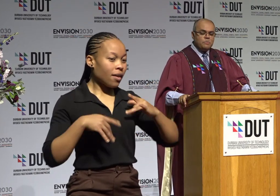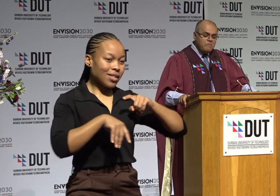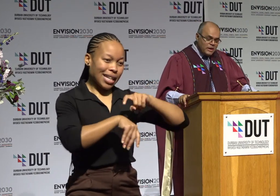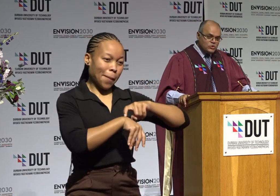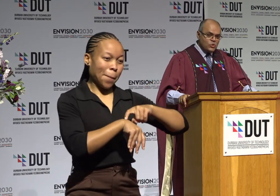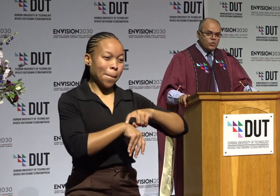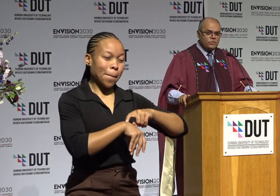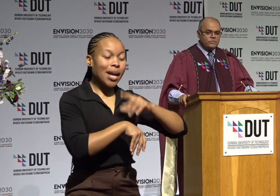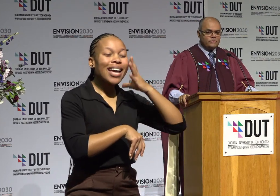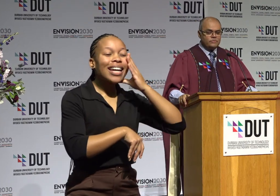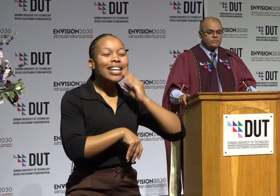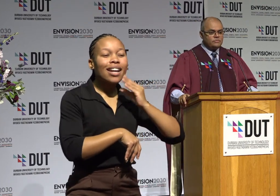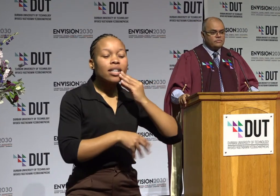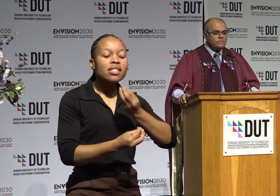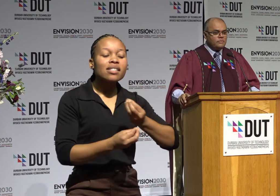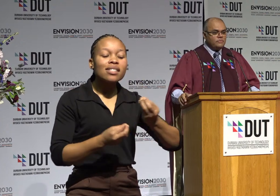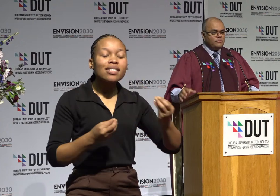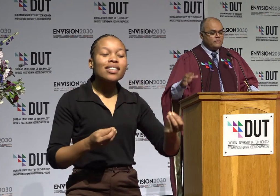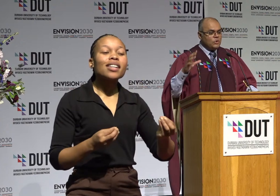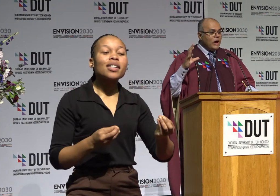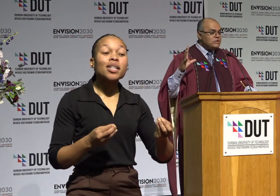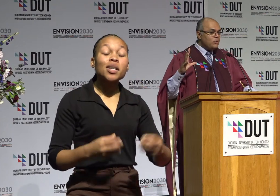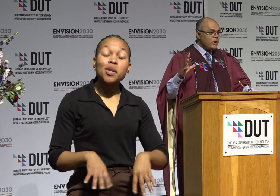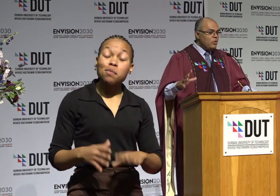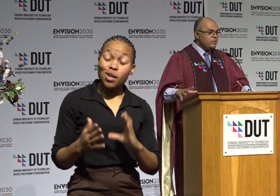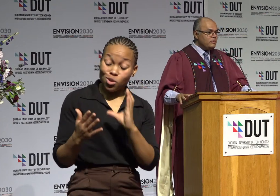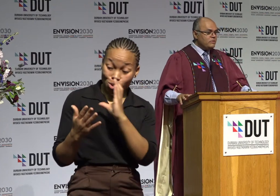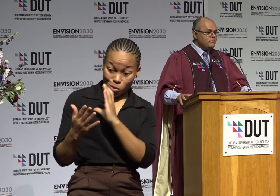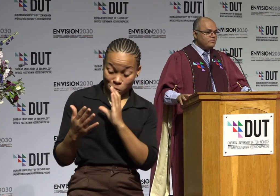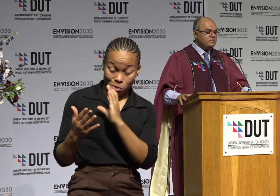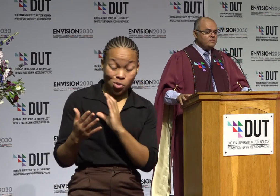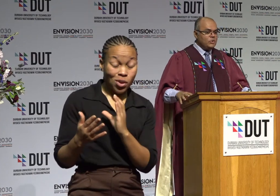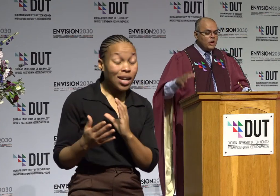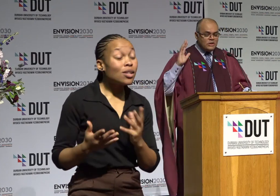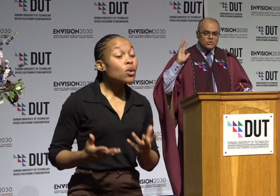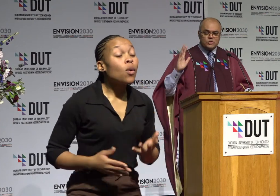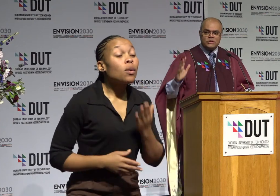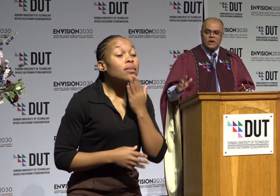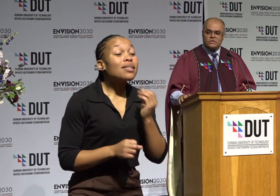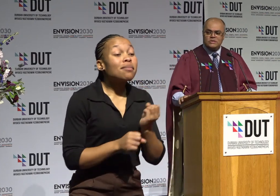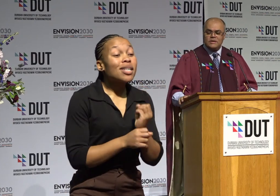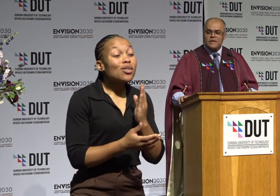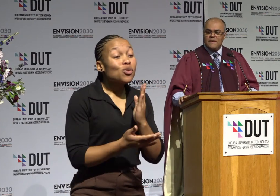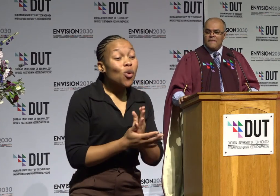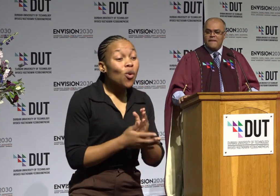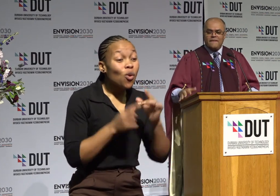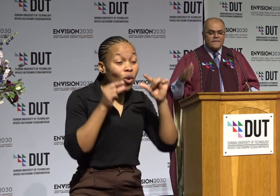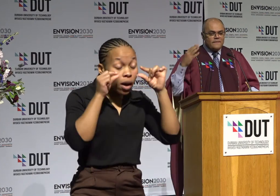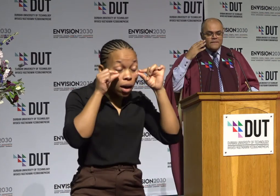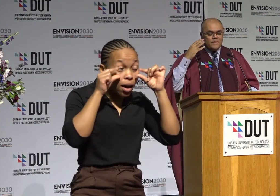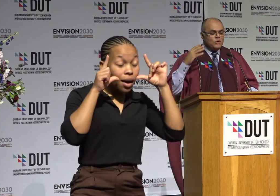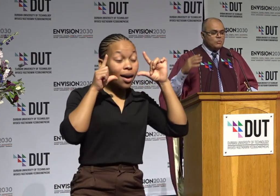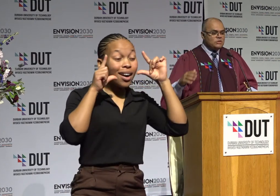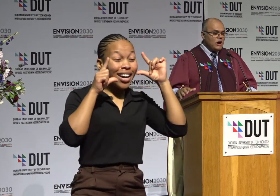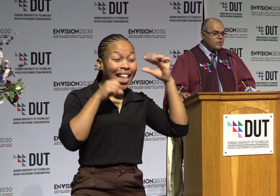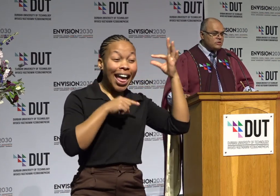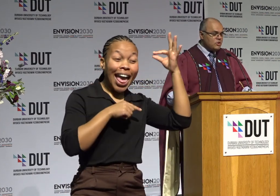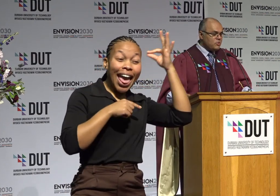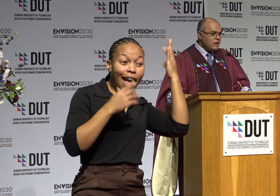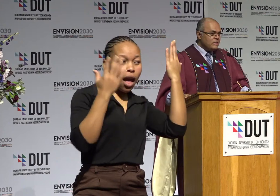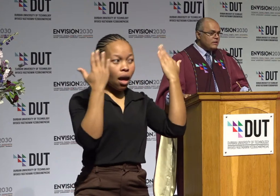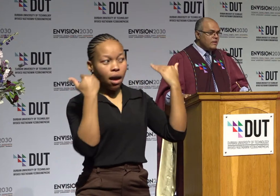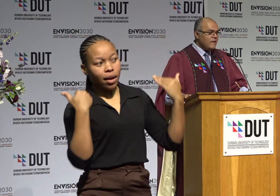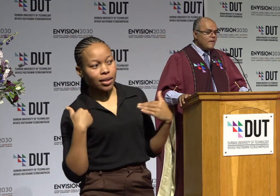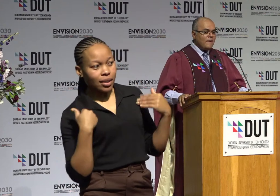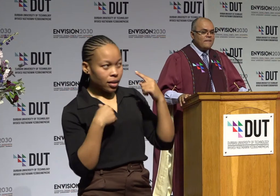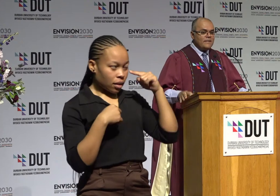So make sure your eyes are wide open, your hair sorted out, your mascara is not